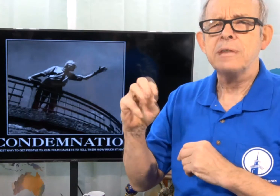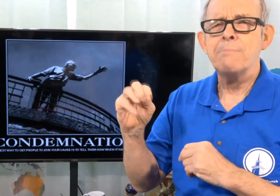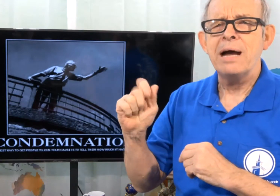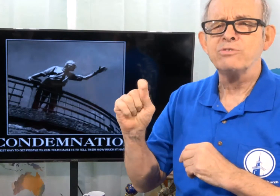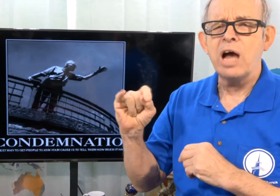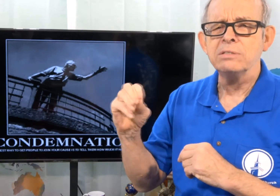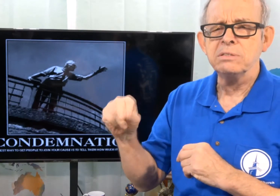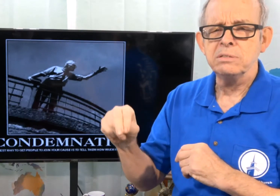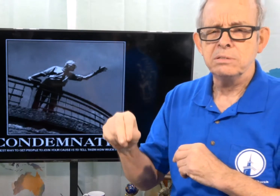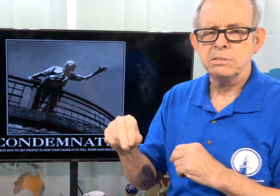condemnation.